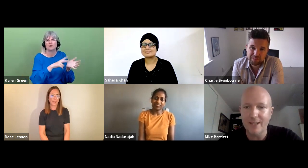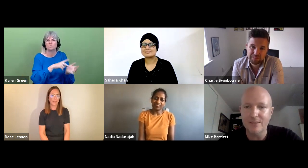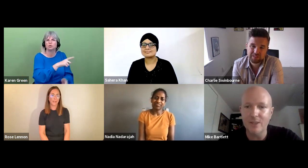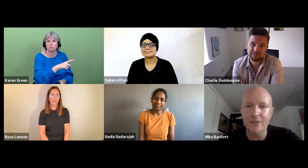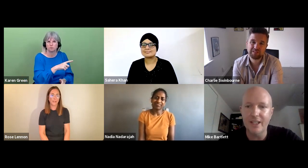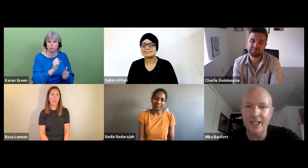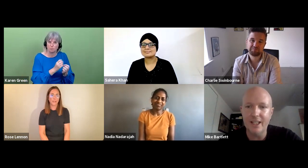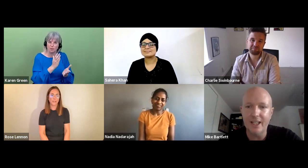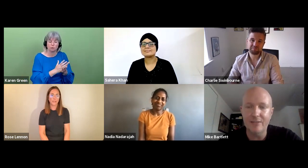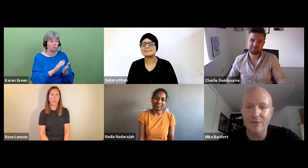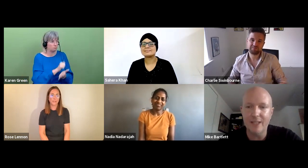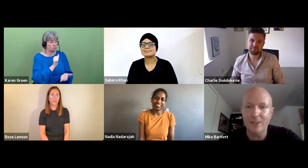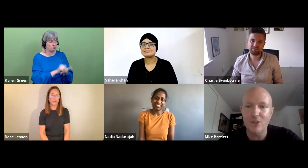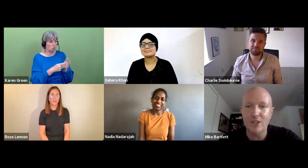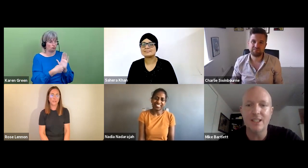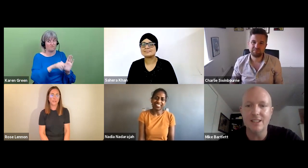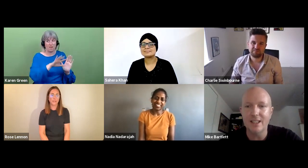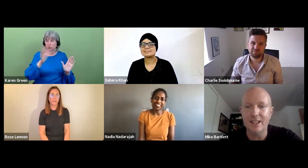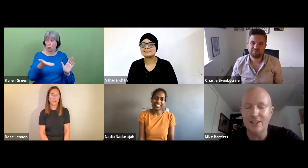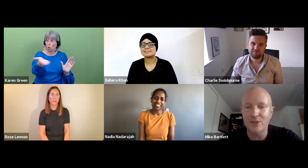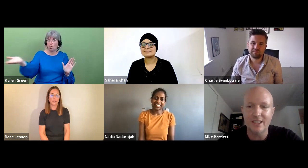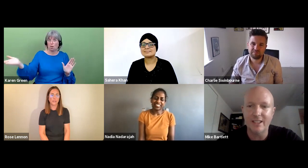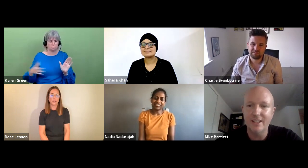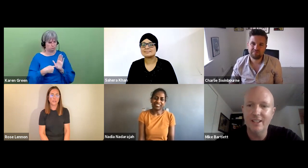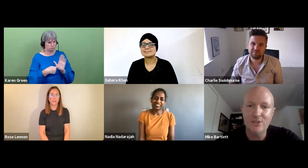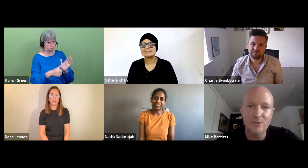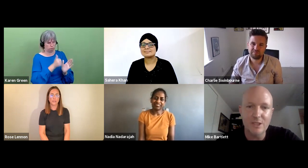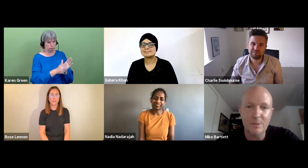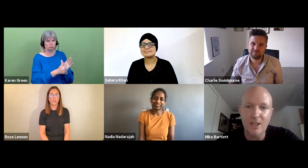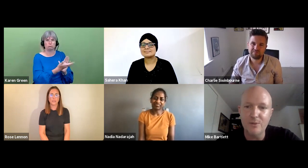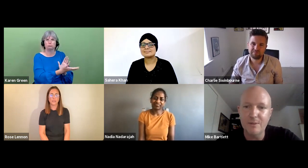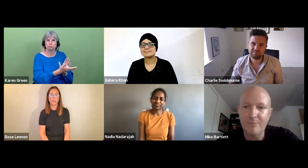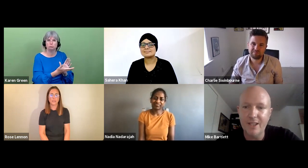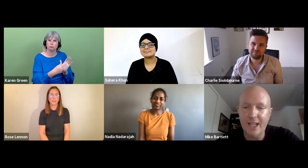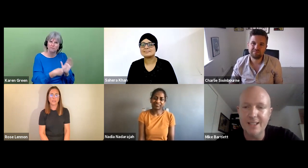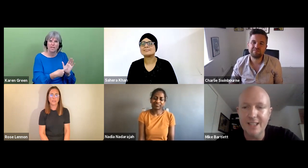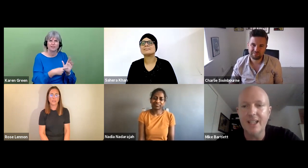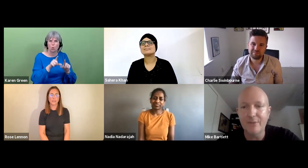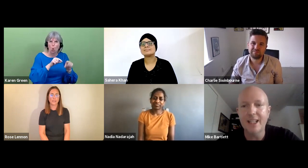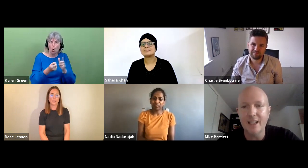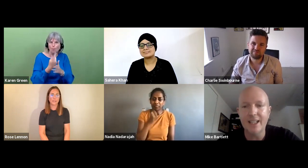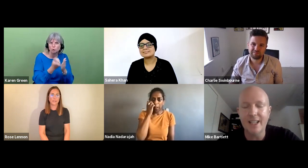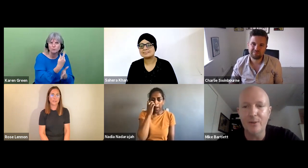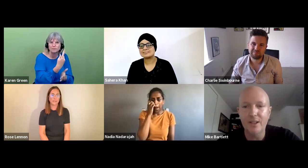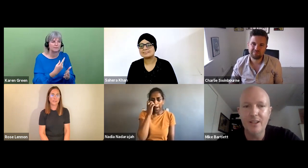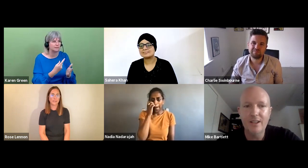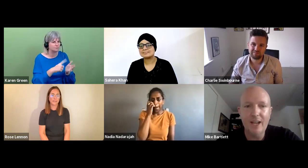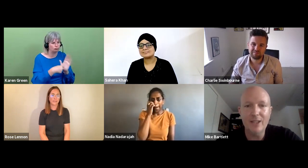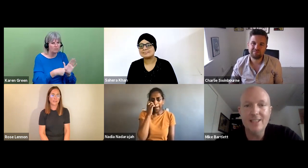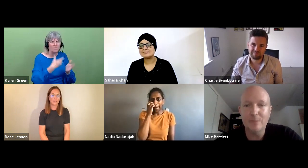the world, and it reflects the opportunities and the interesting stories to be told. And certainly feeling like now I have a little bit